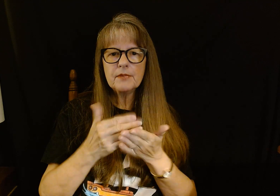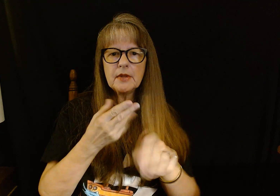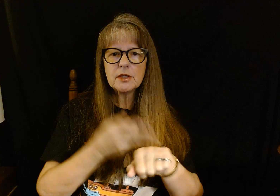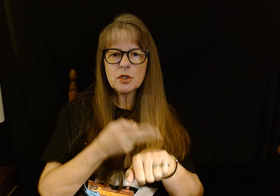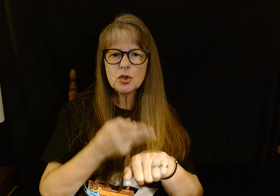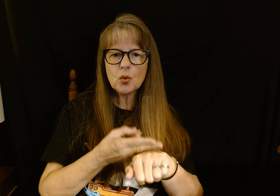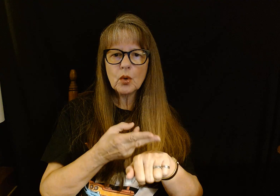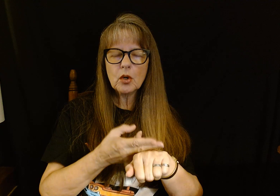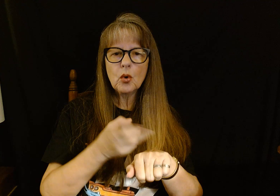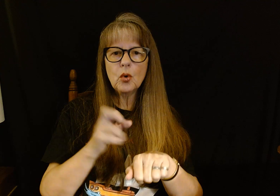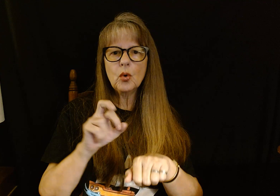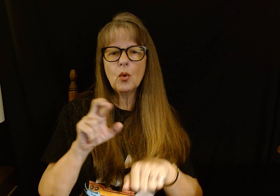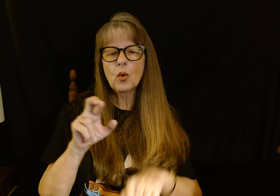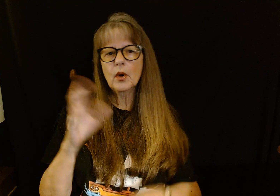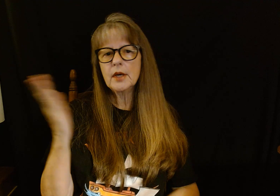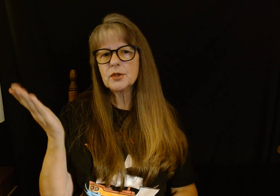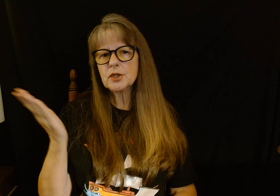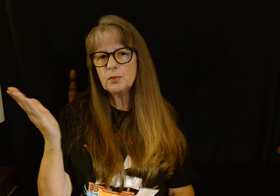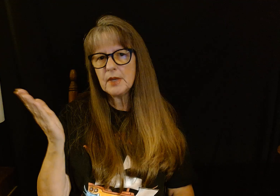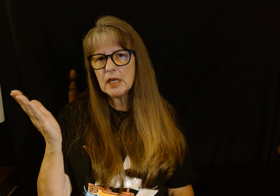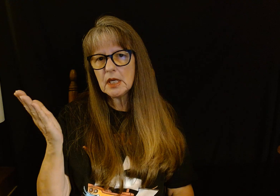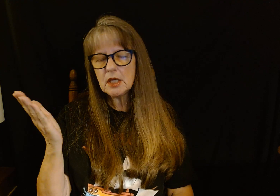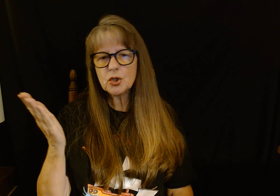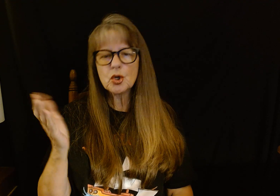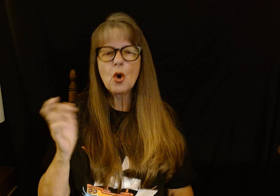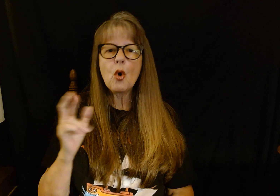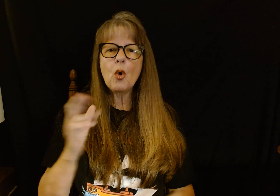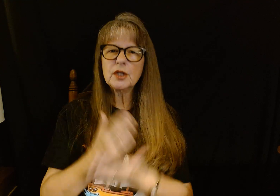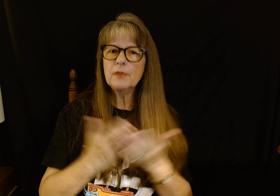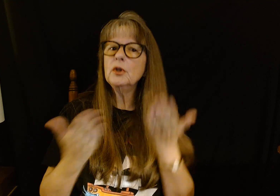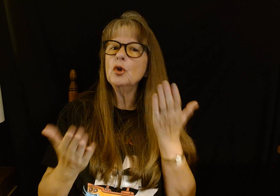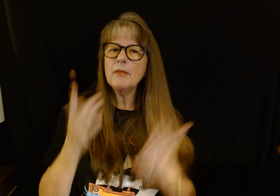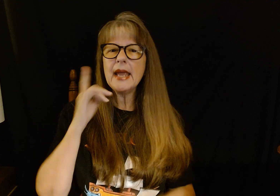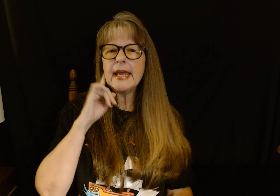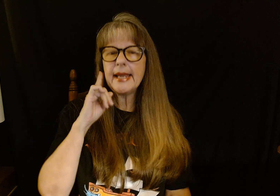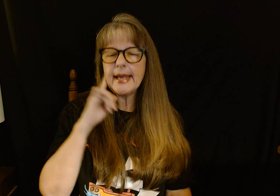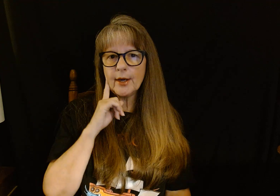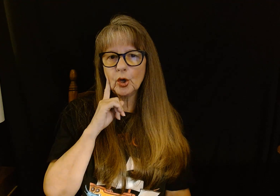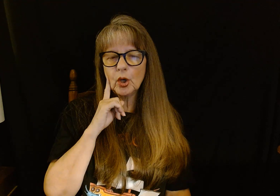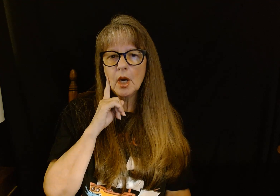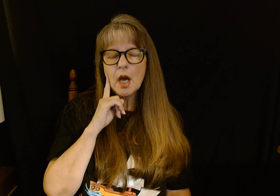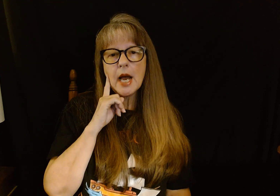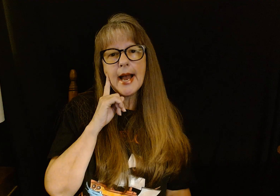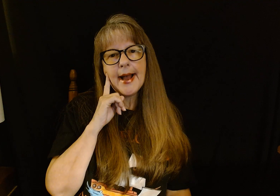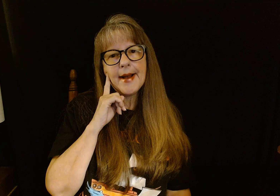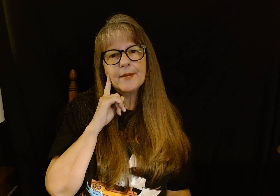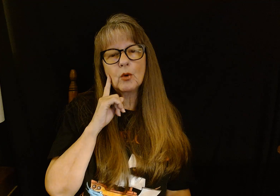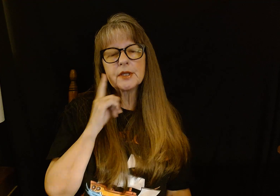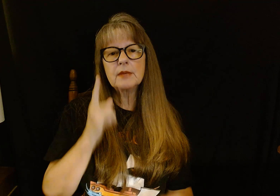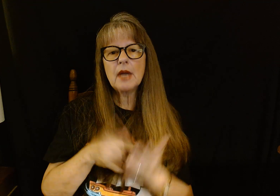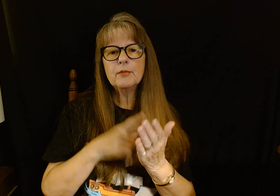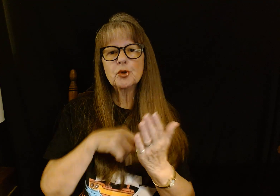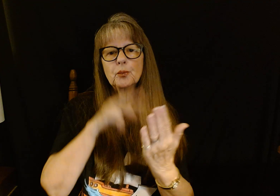that's historical or a speech or something you may hear. Or sometimes you're reading